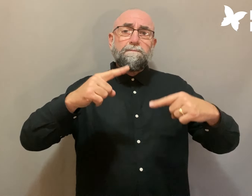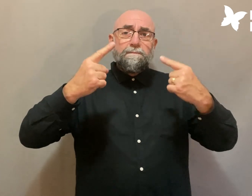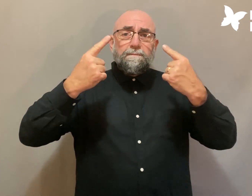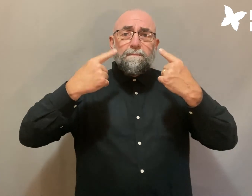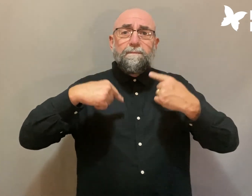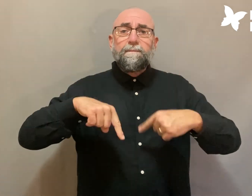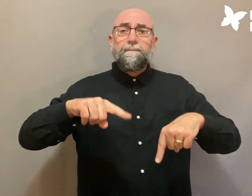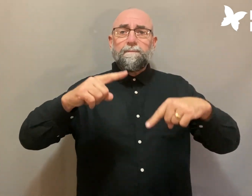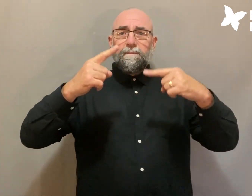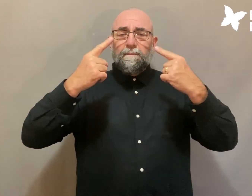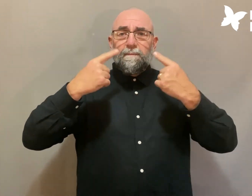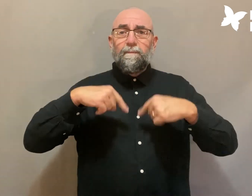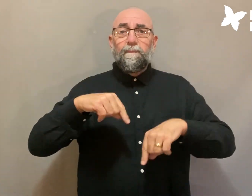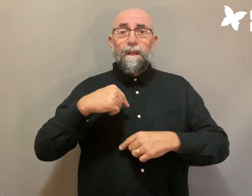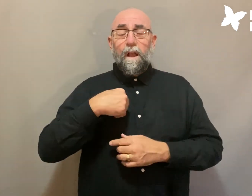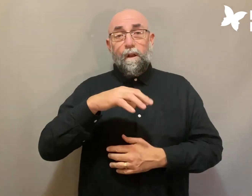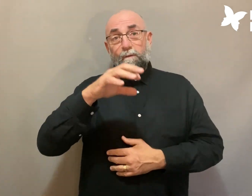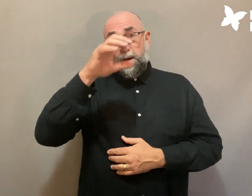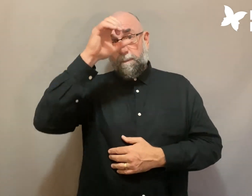And I remember that day because she held me